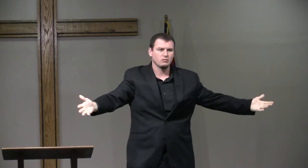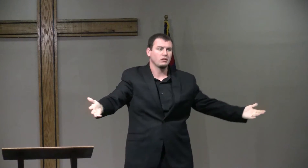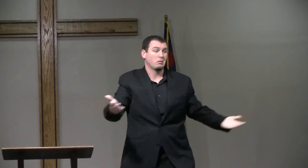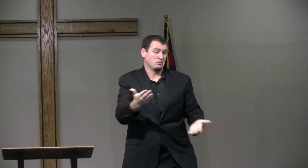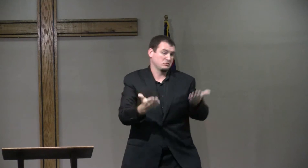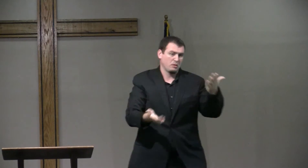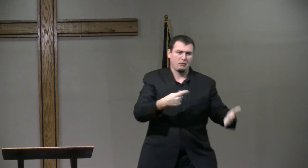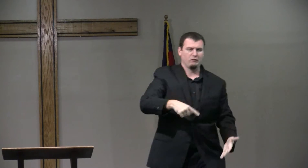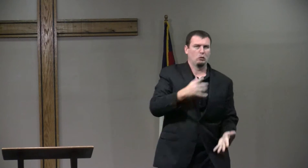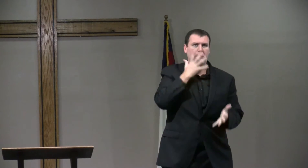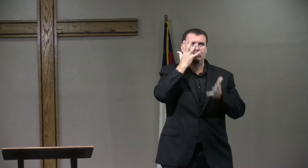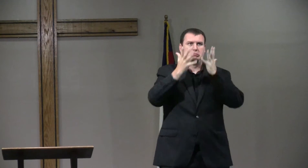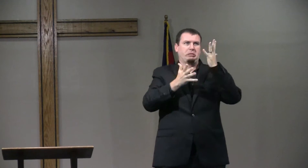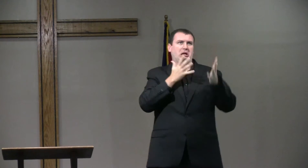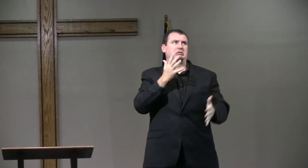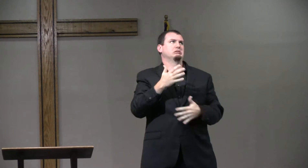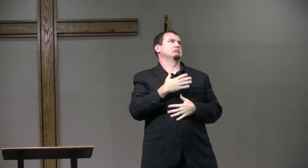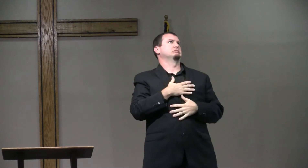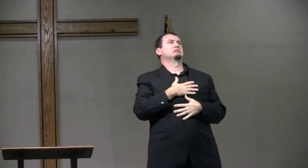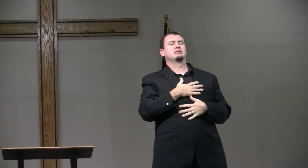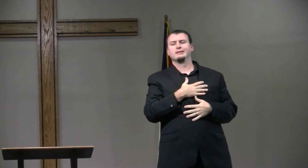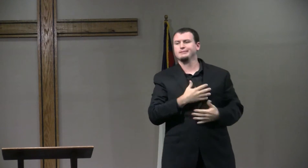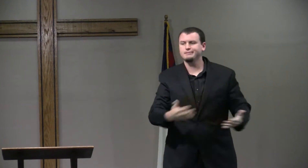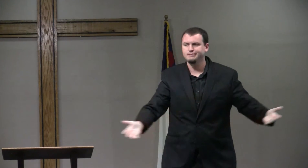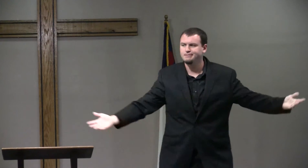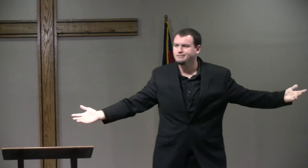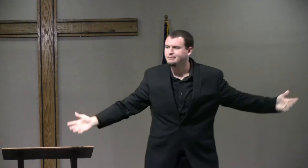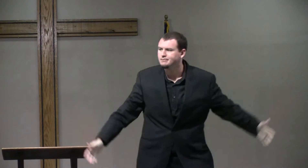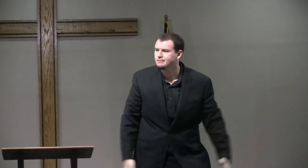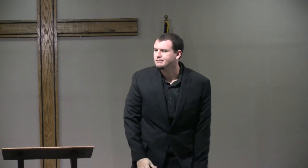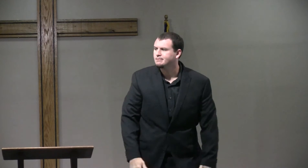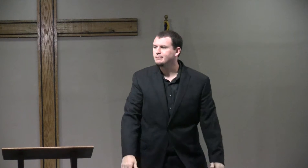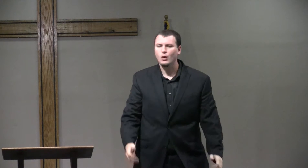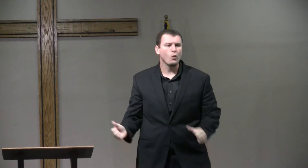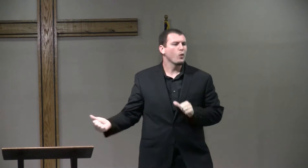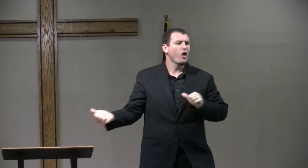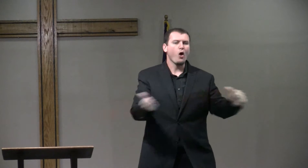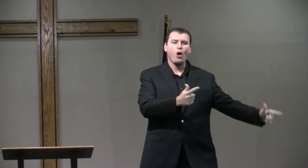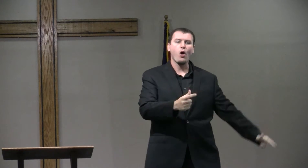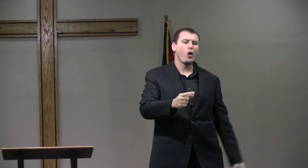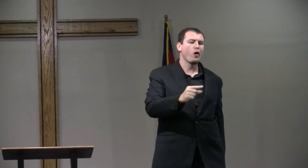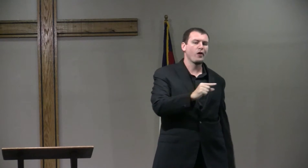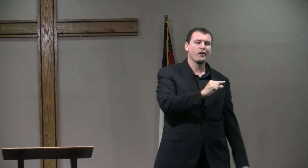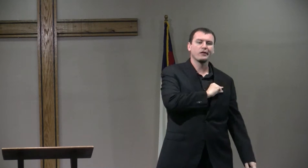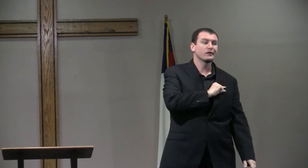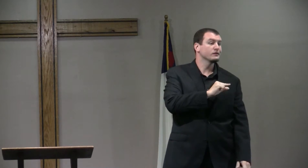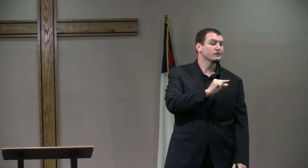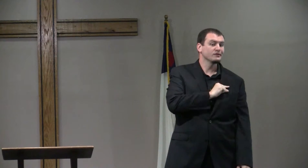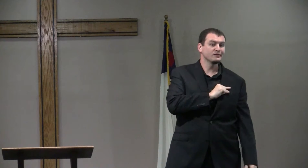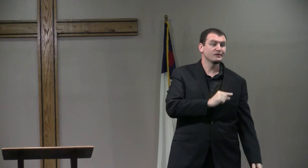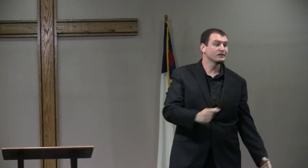Okay. Well, maybe you're a little bit embarrassed about that. Well, we're all